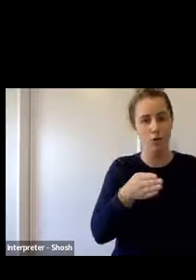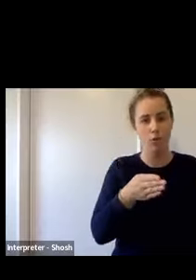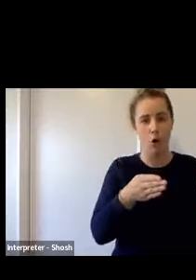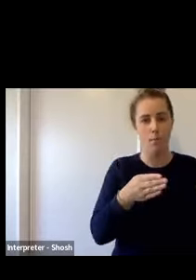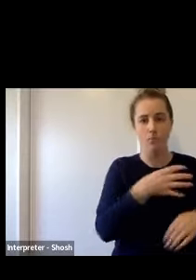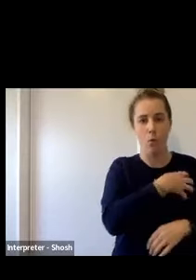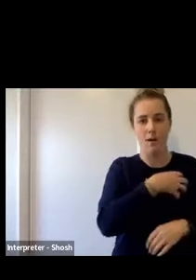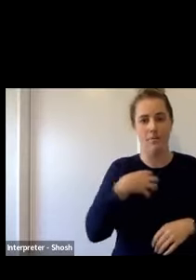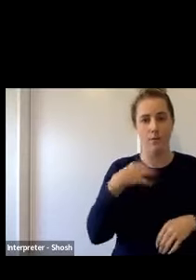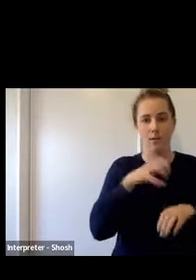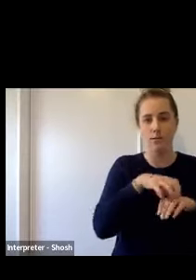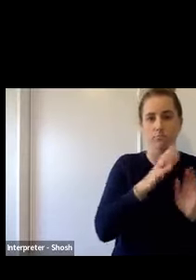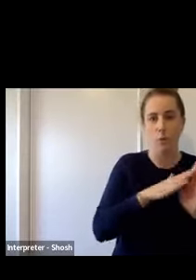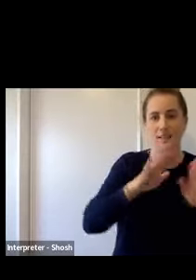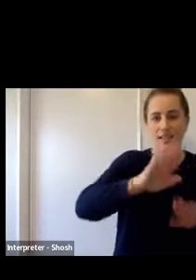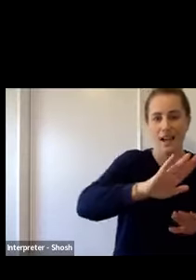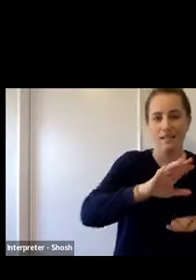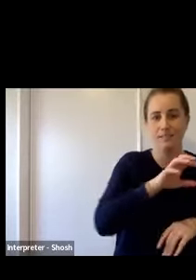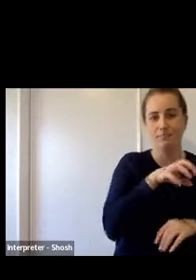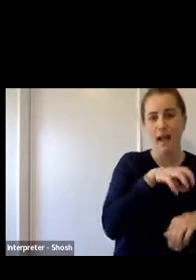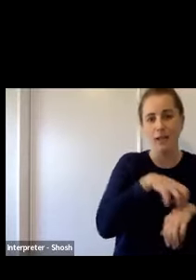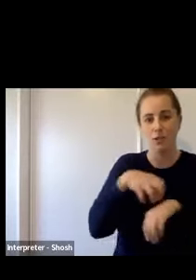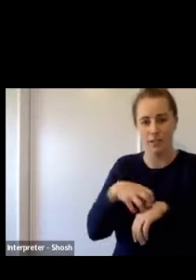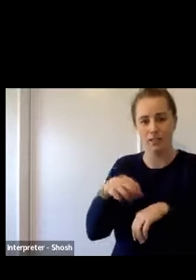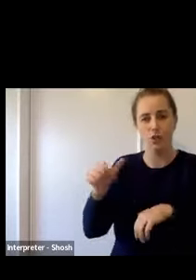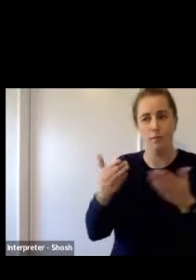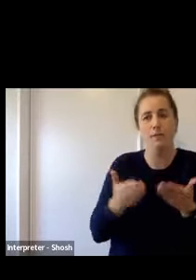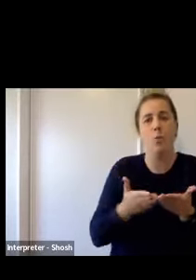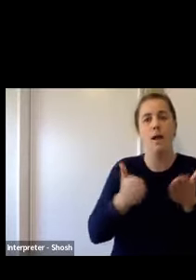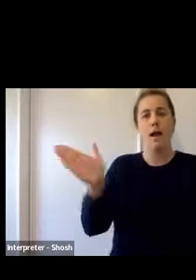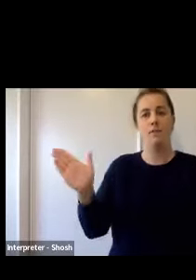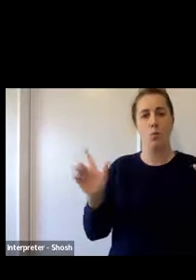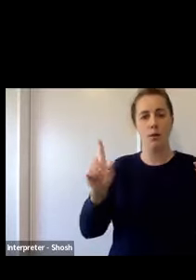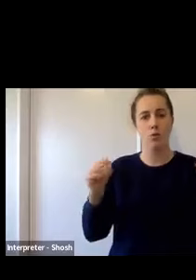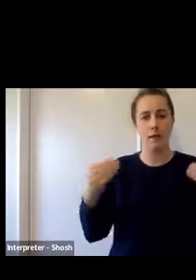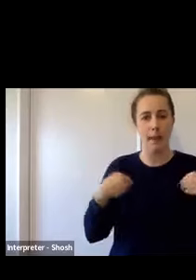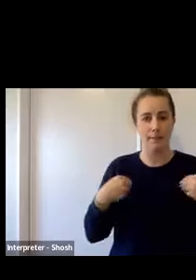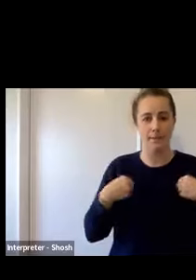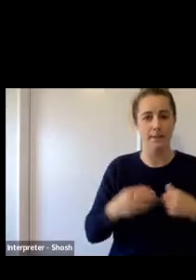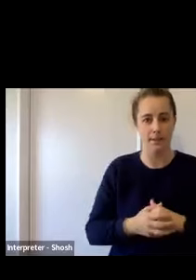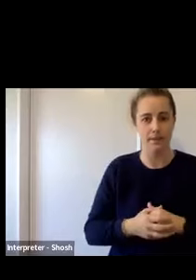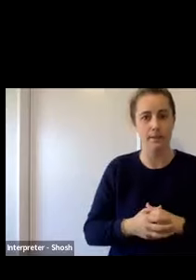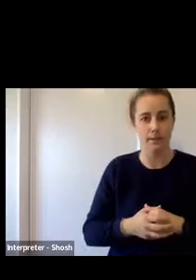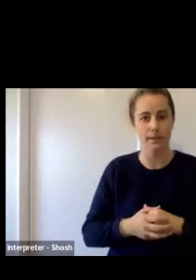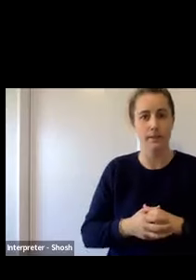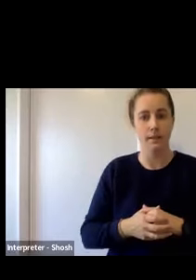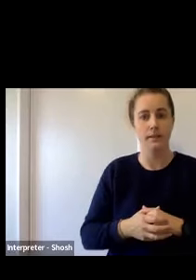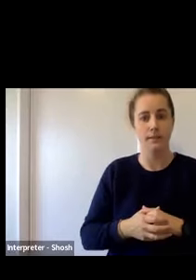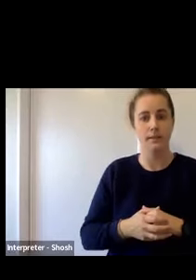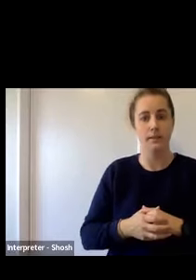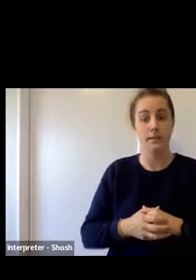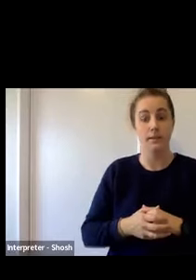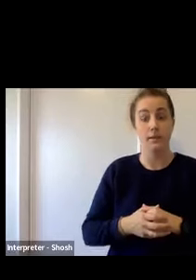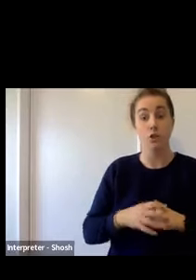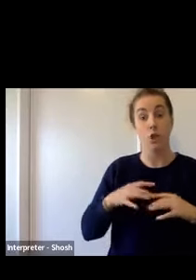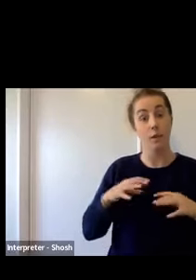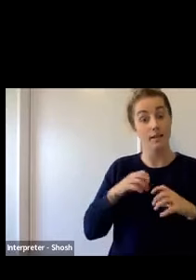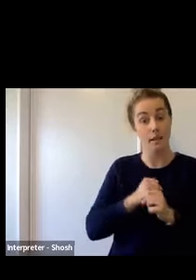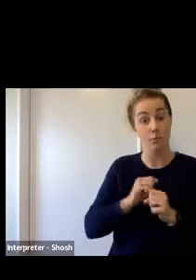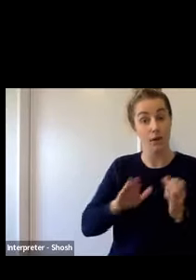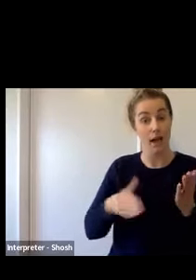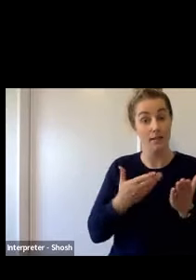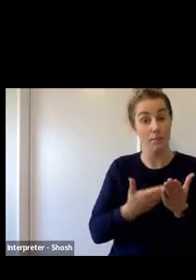agencies to include all persons conducting a business or undertaking. So in summary, our submission